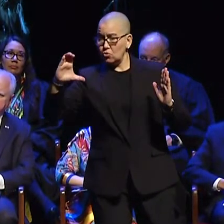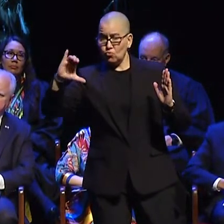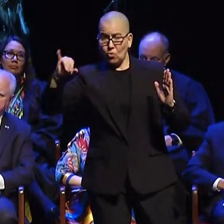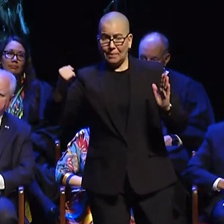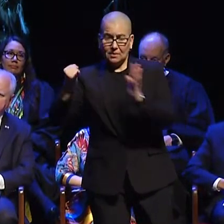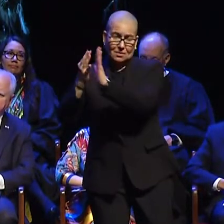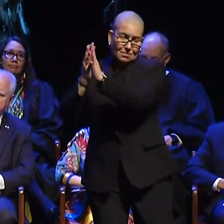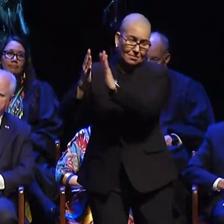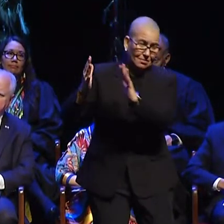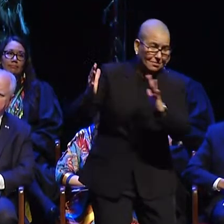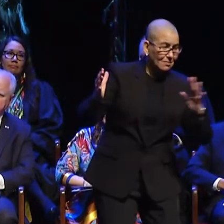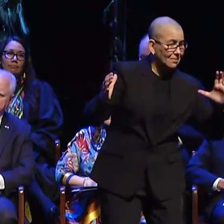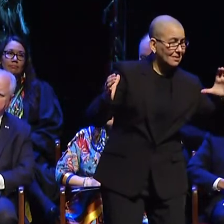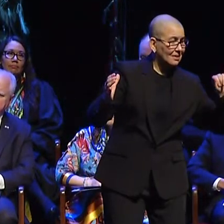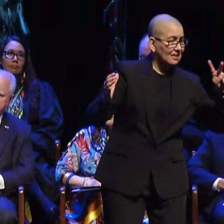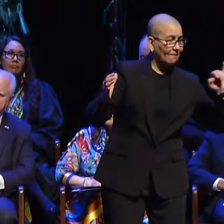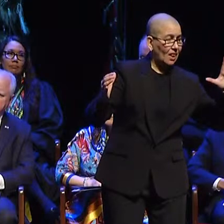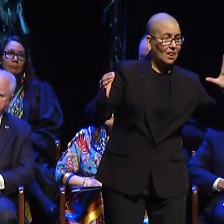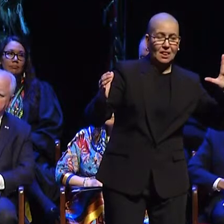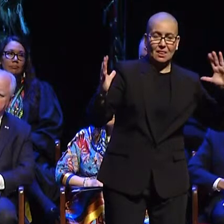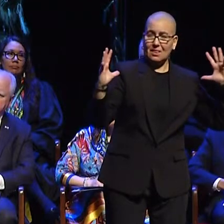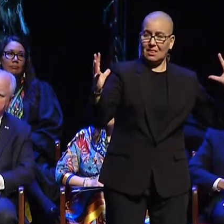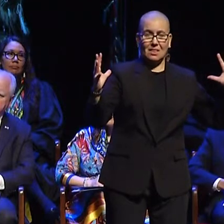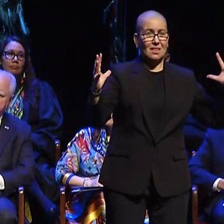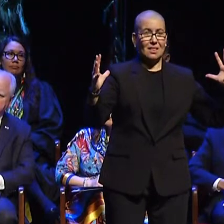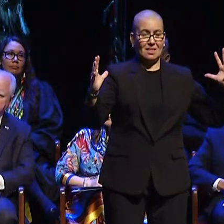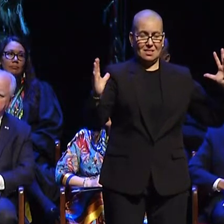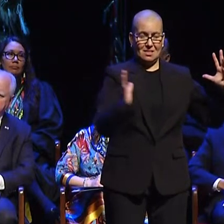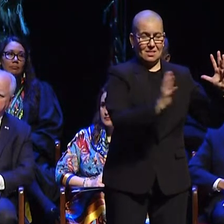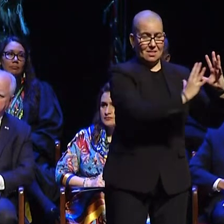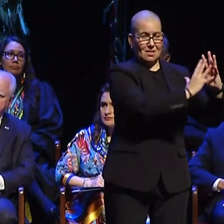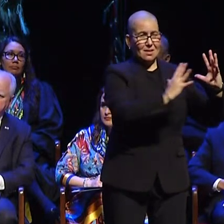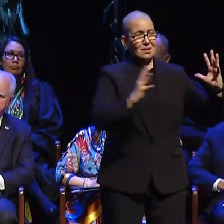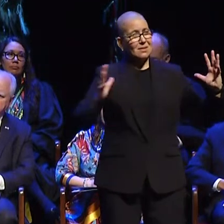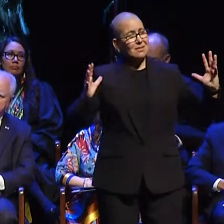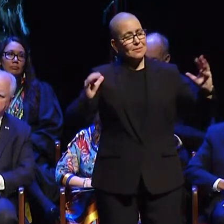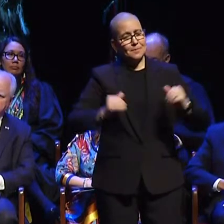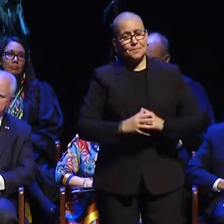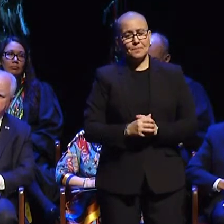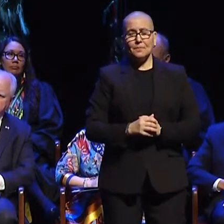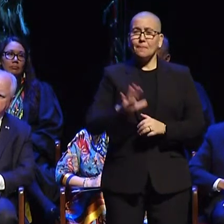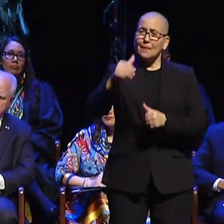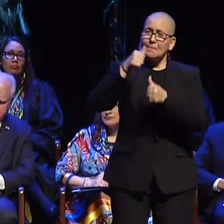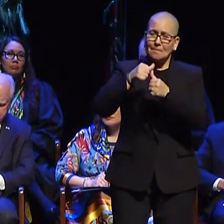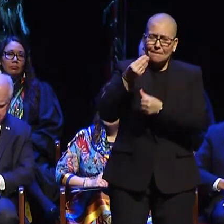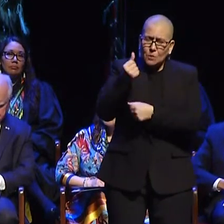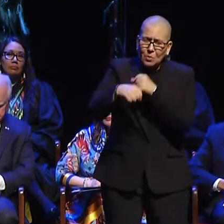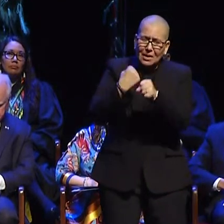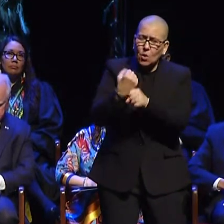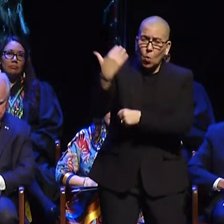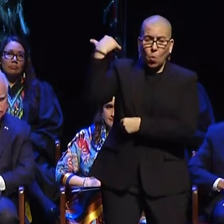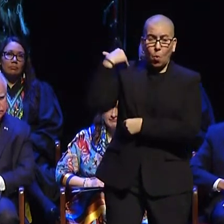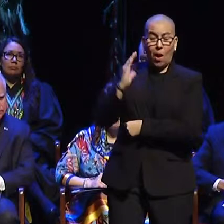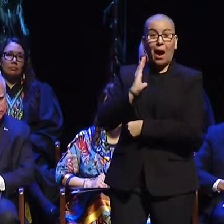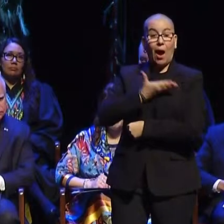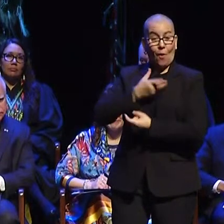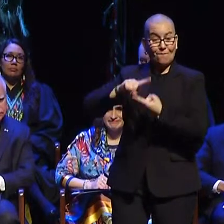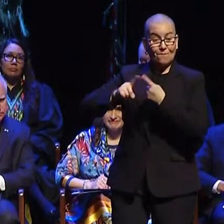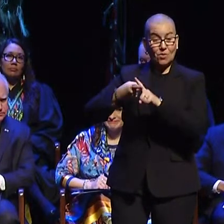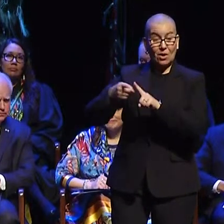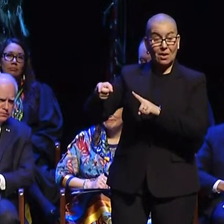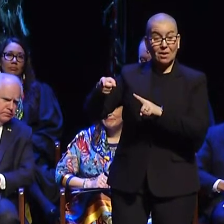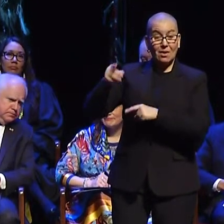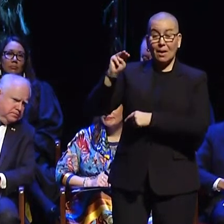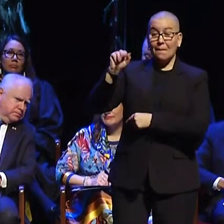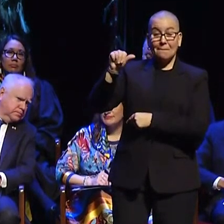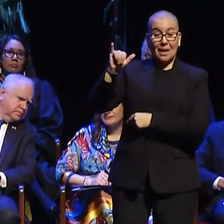well. I'll never forget when a little more than a year ago, my friend Mayor Melvin Carter called me and said, after